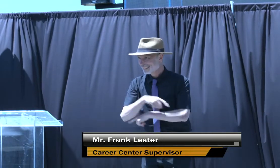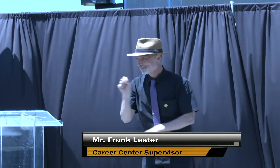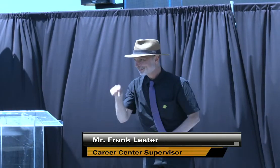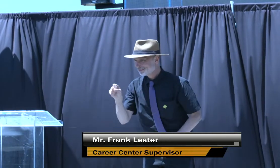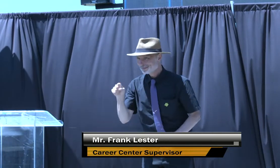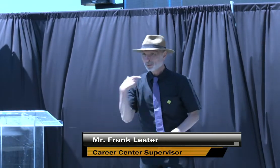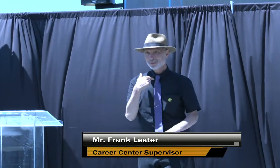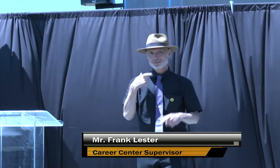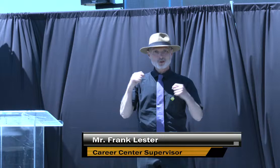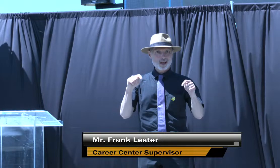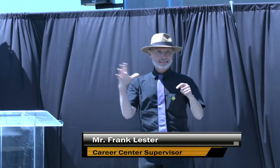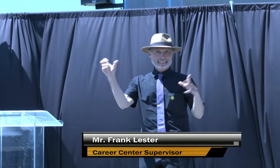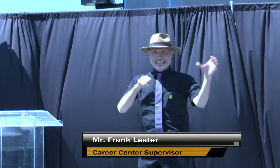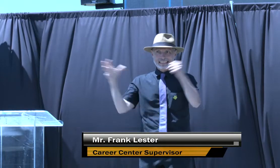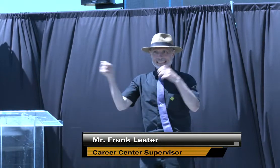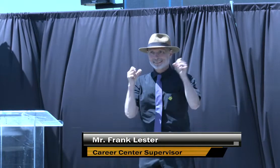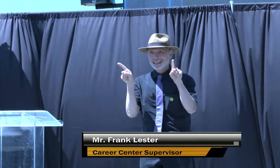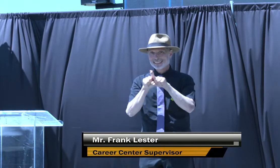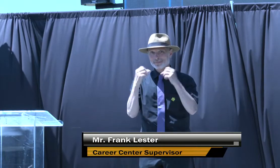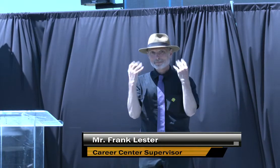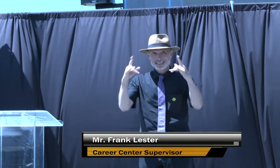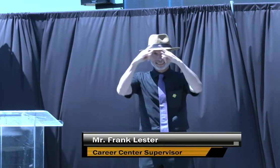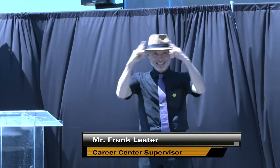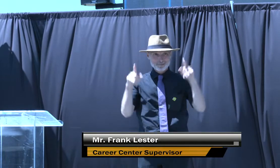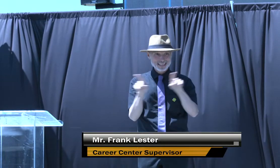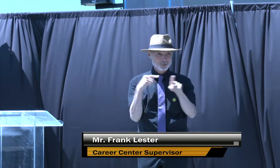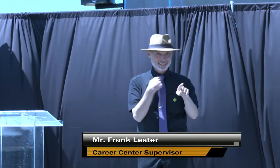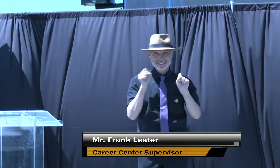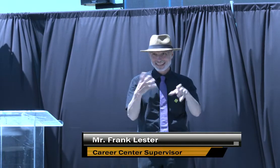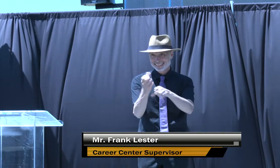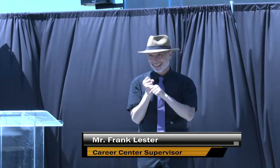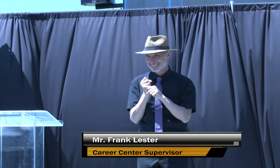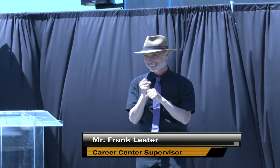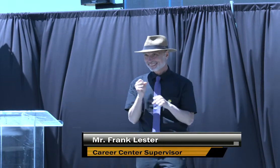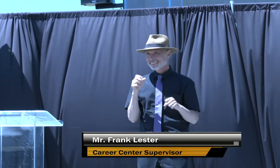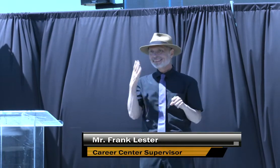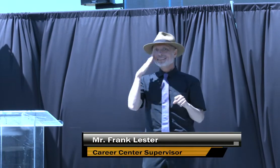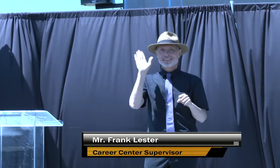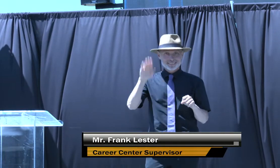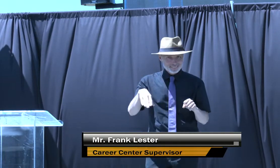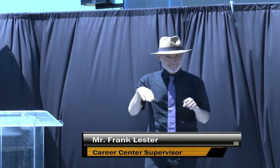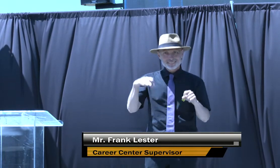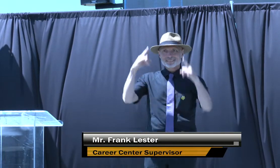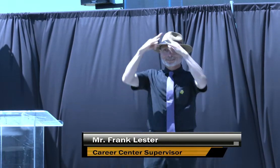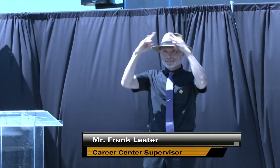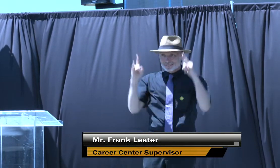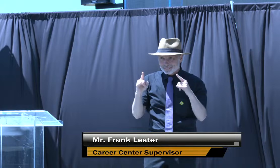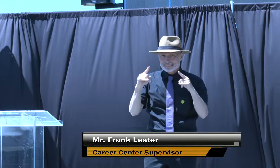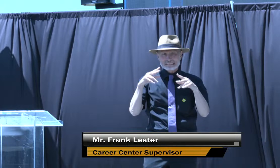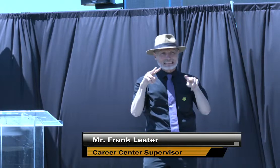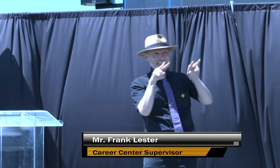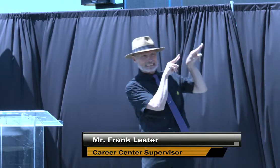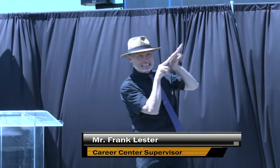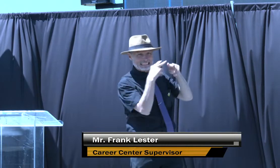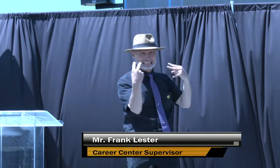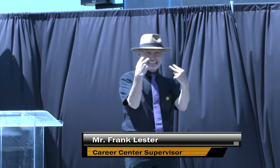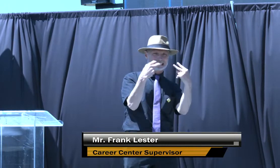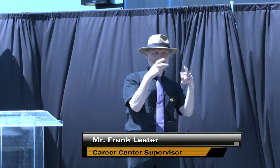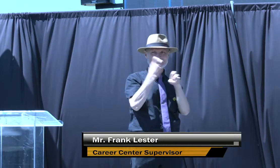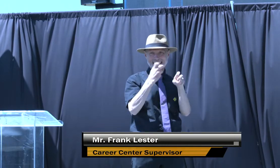Today is a very hot day, so we are trying to get as many tents for shade as possible. I know with the tents set